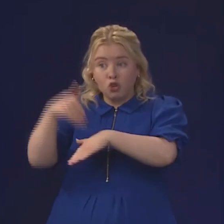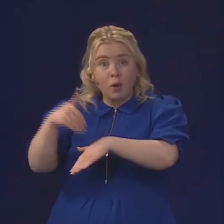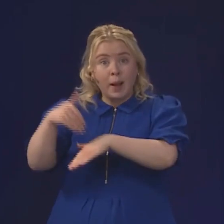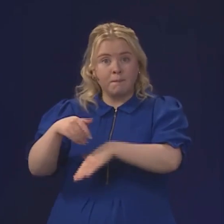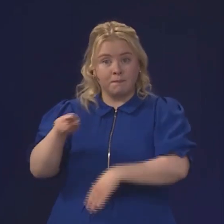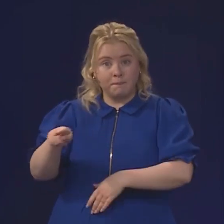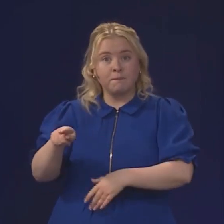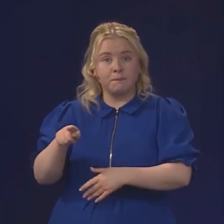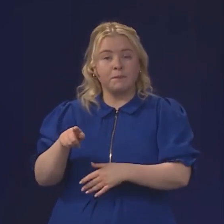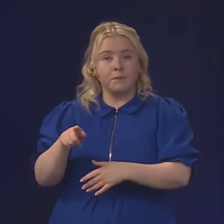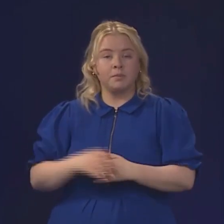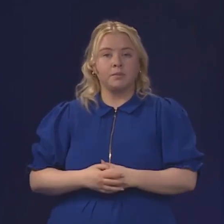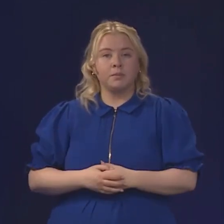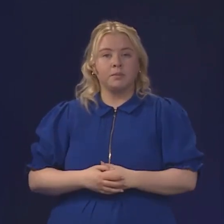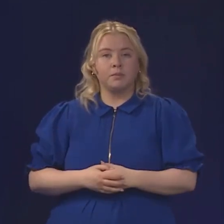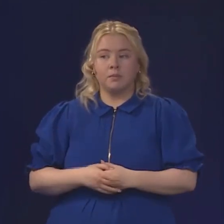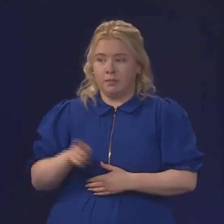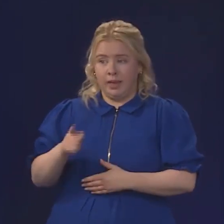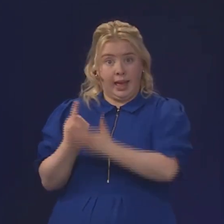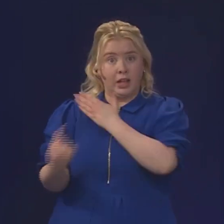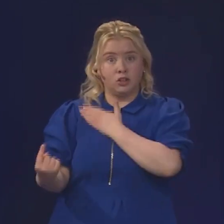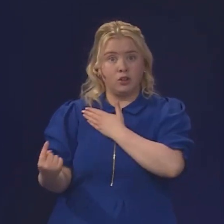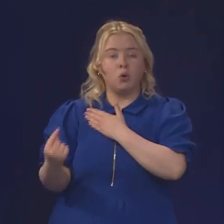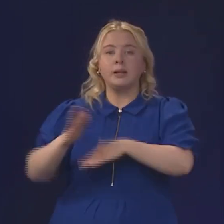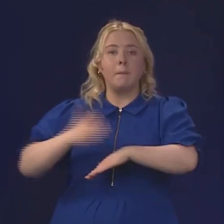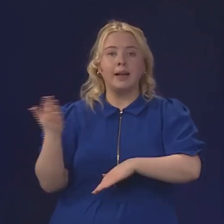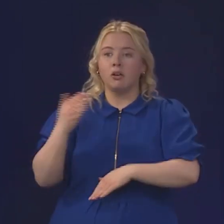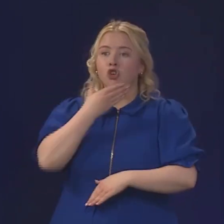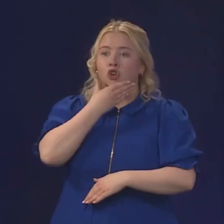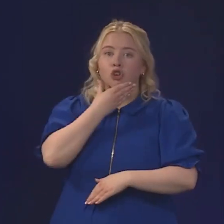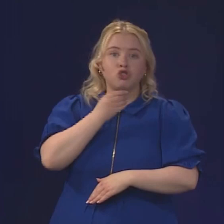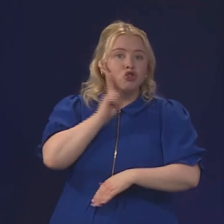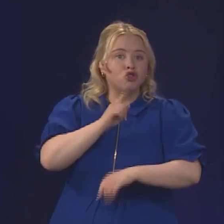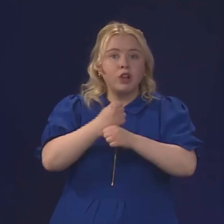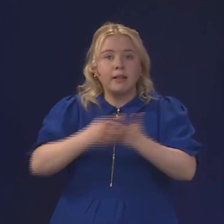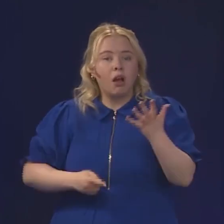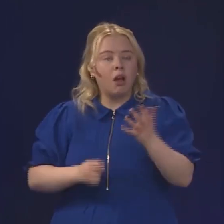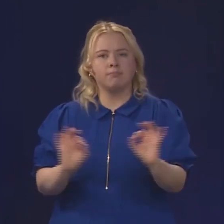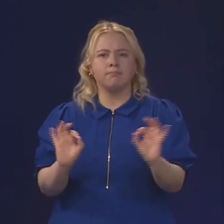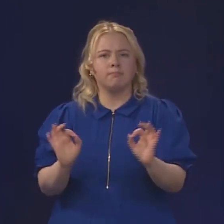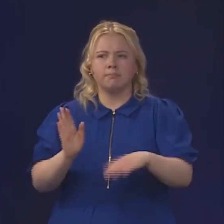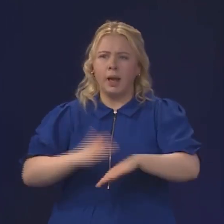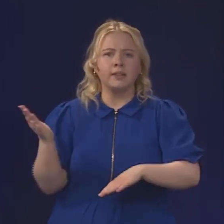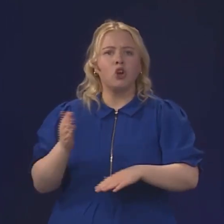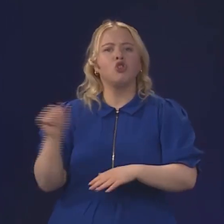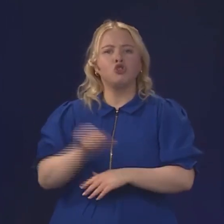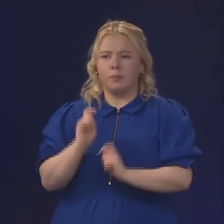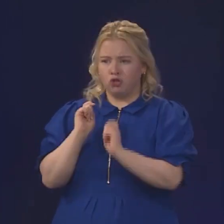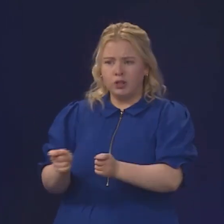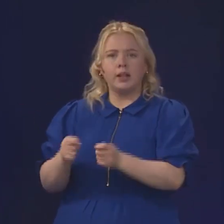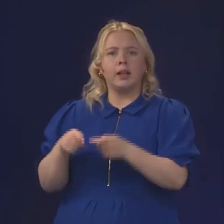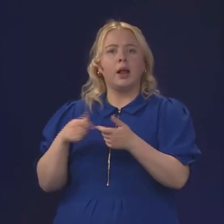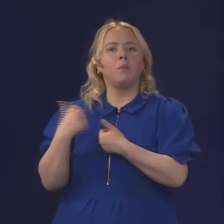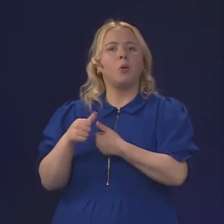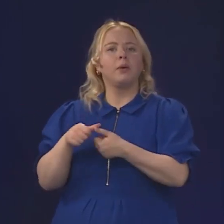committed. And the individual, regardless of gender, should be treated in a way appropriate to the crime that was